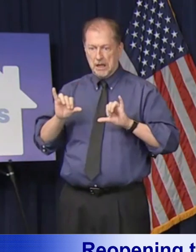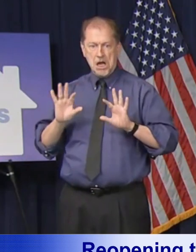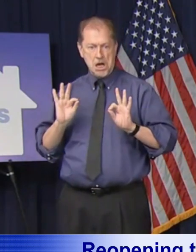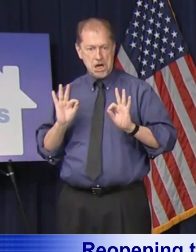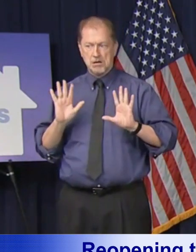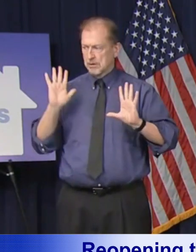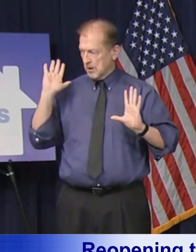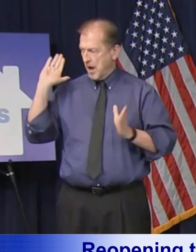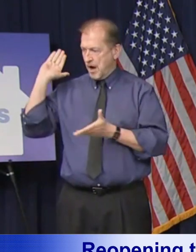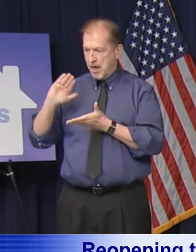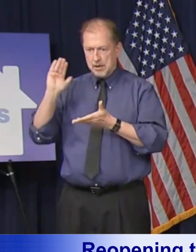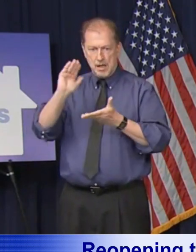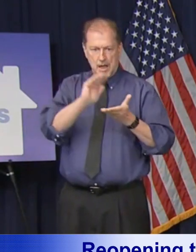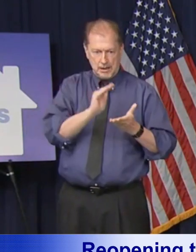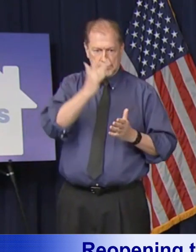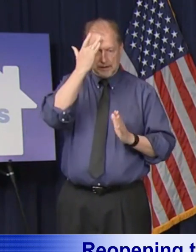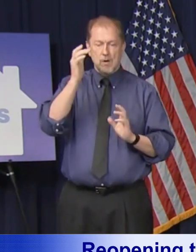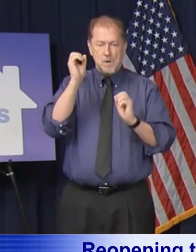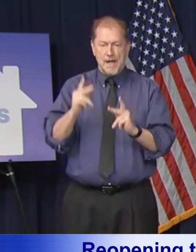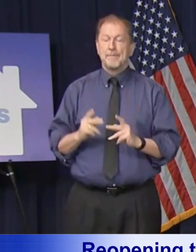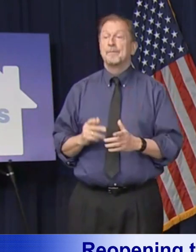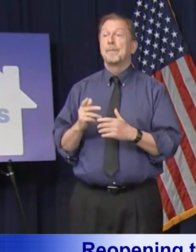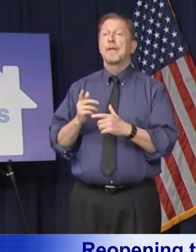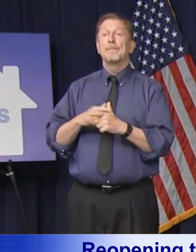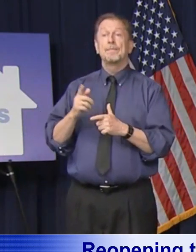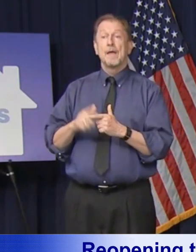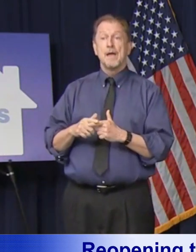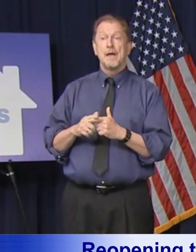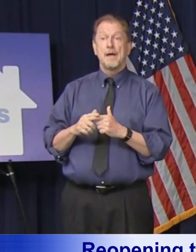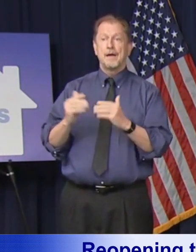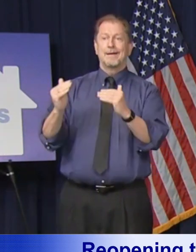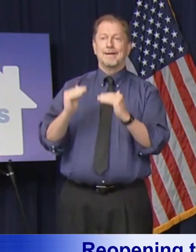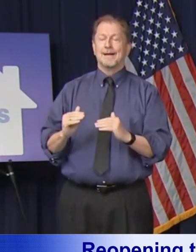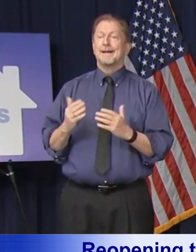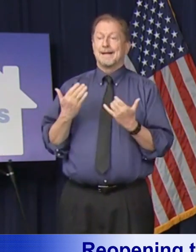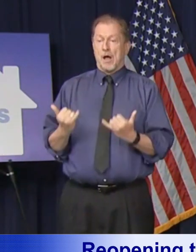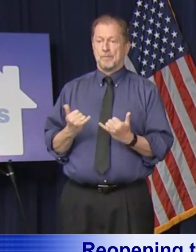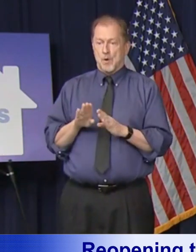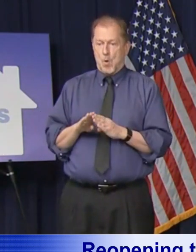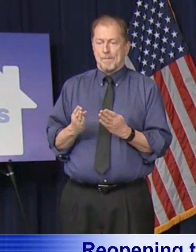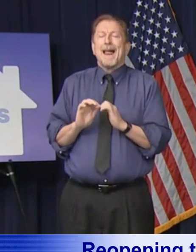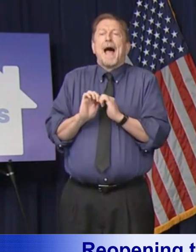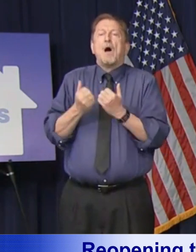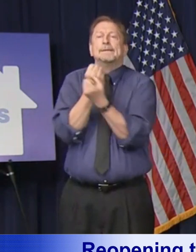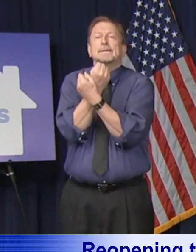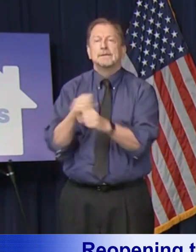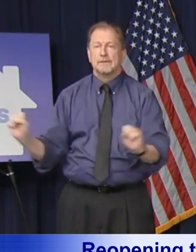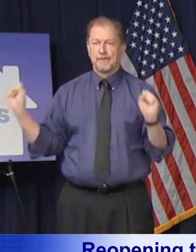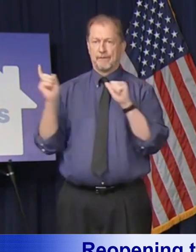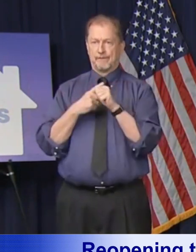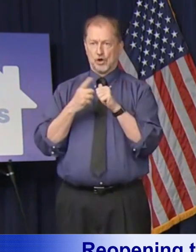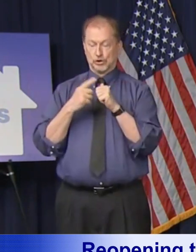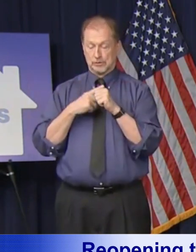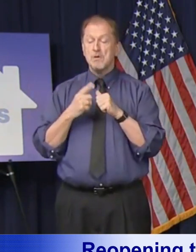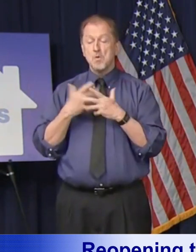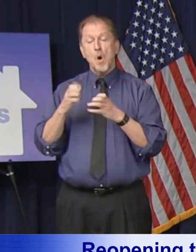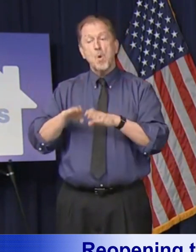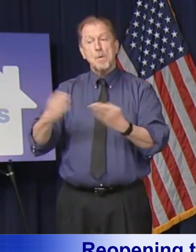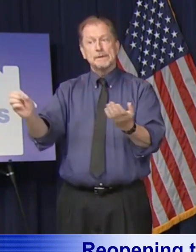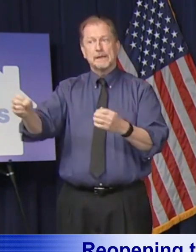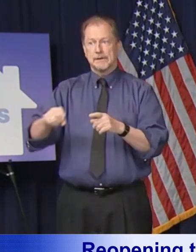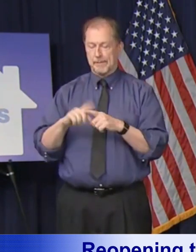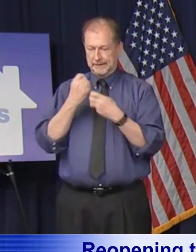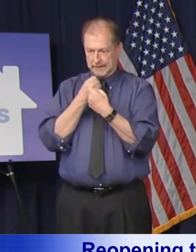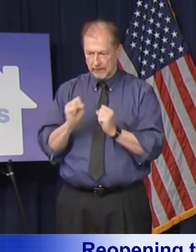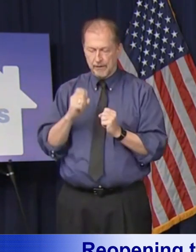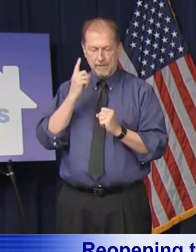about, okay, what are the safe ways to begin to reopen things so that people can go back to work, people could go